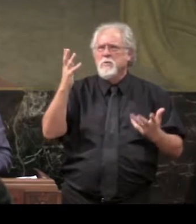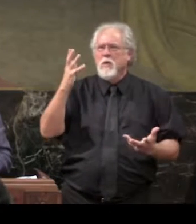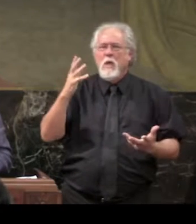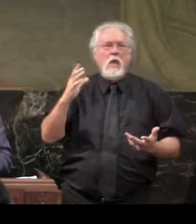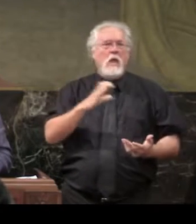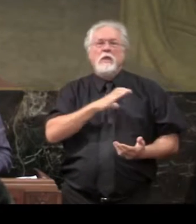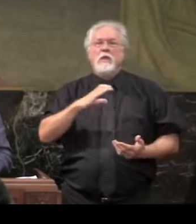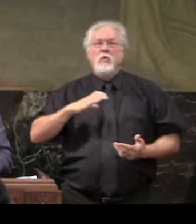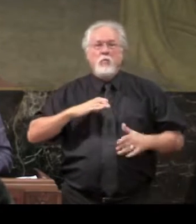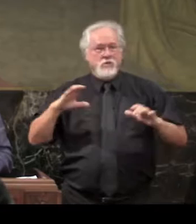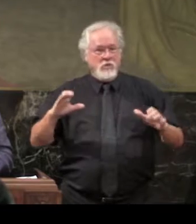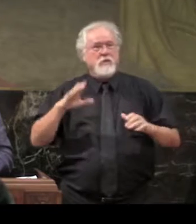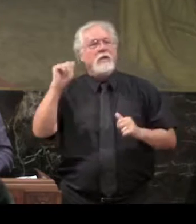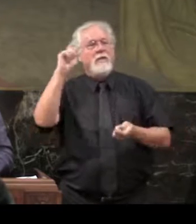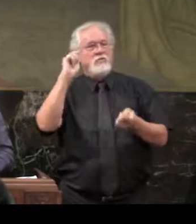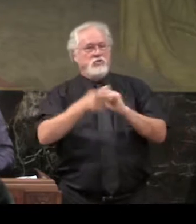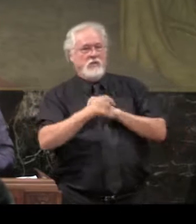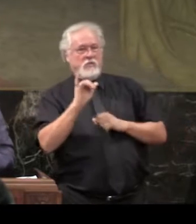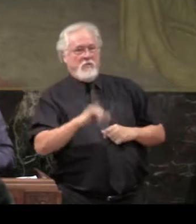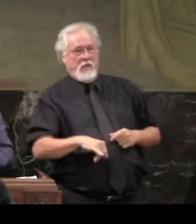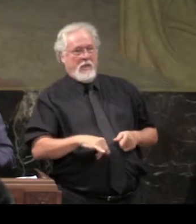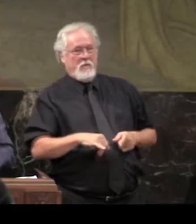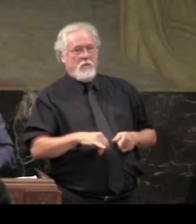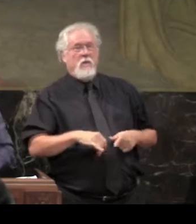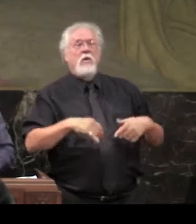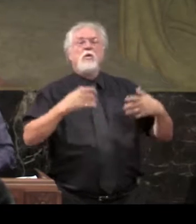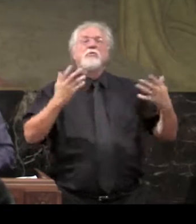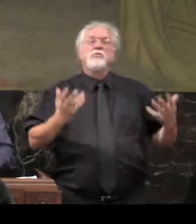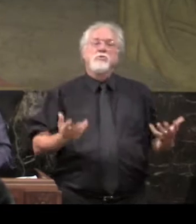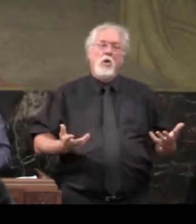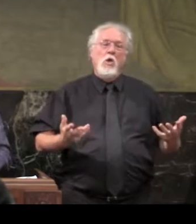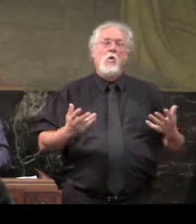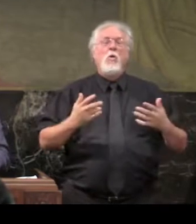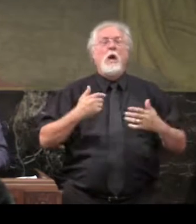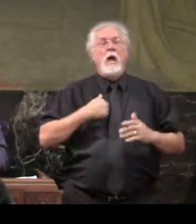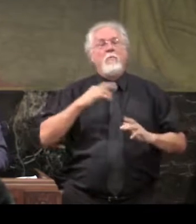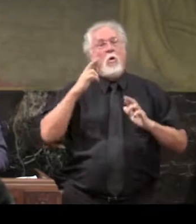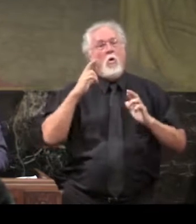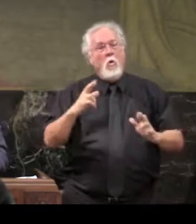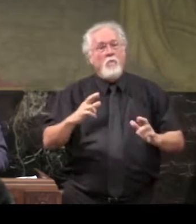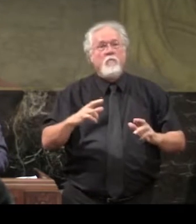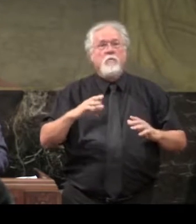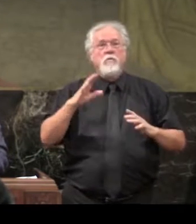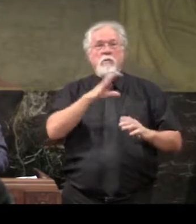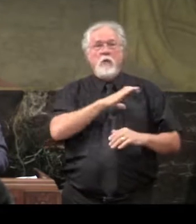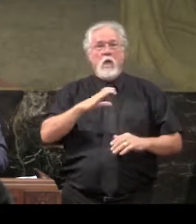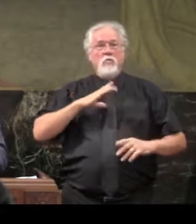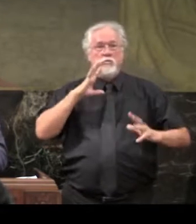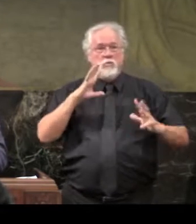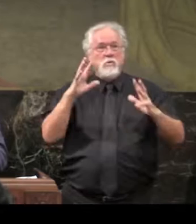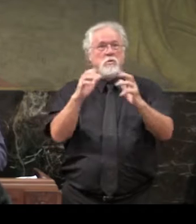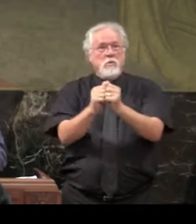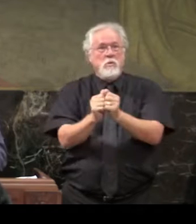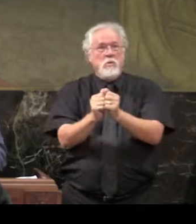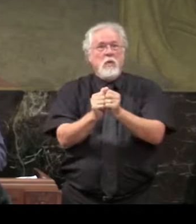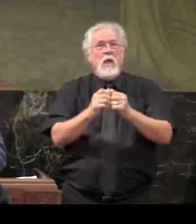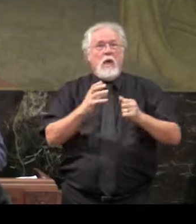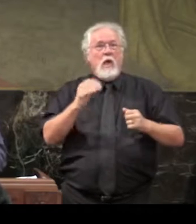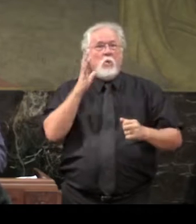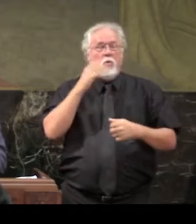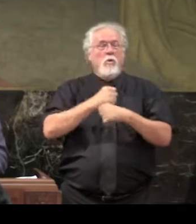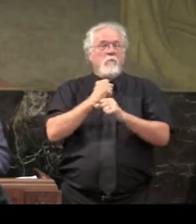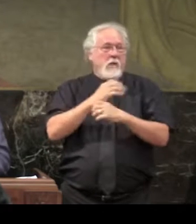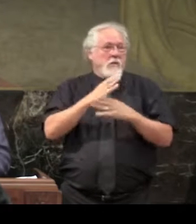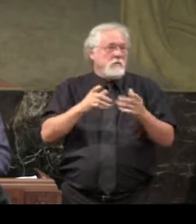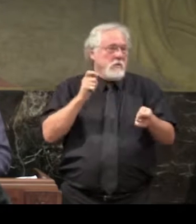congressional action can change that. And so, I'm hopeful that Congress will come together and that they will make